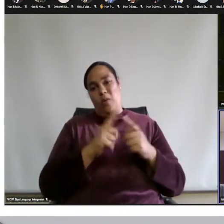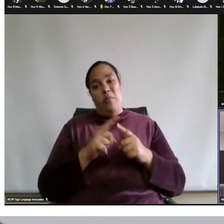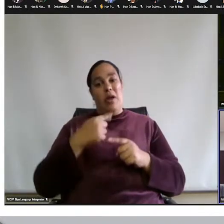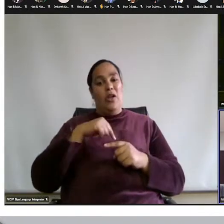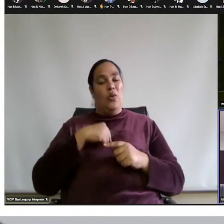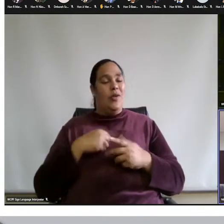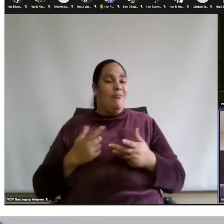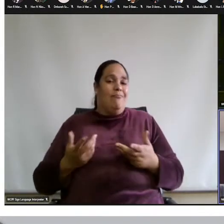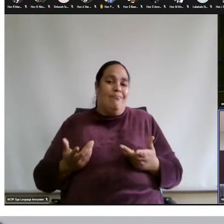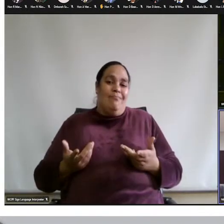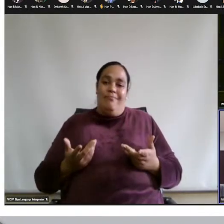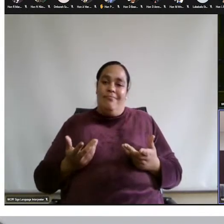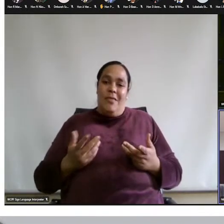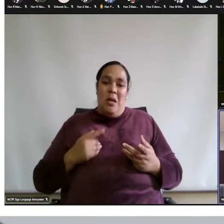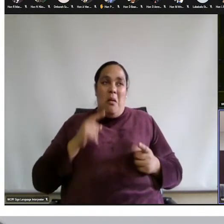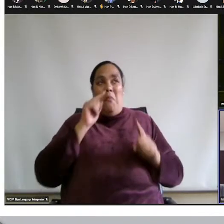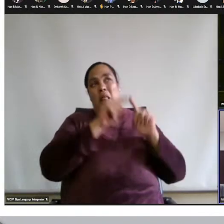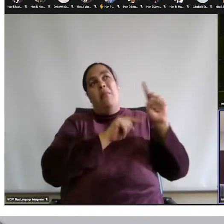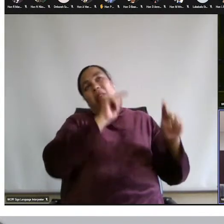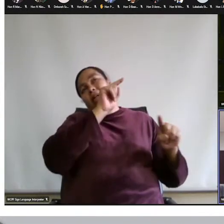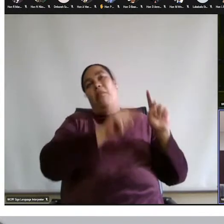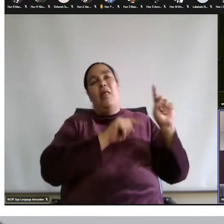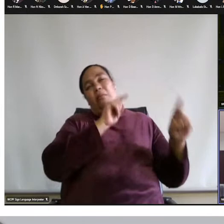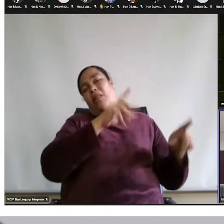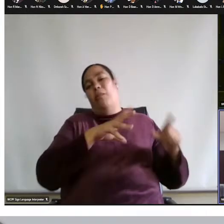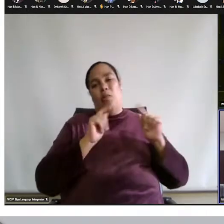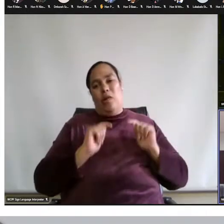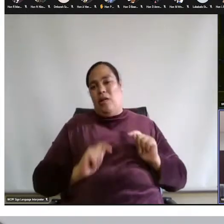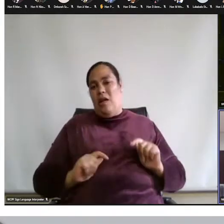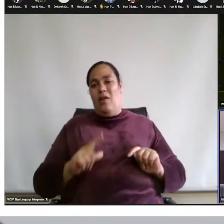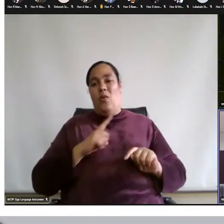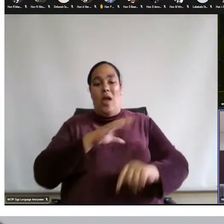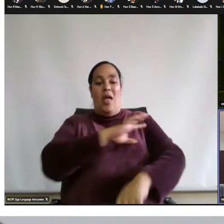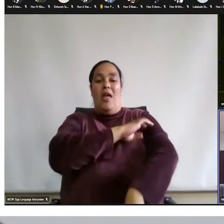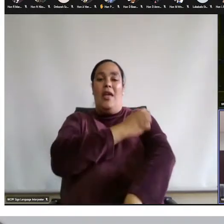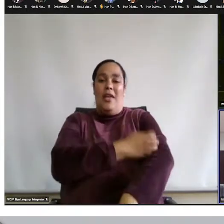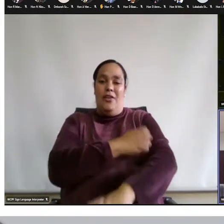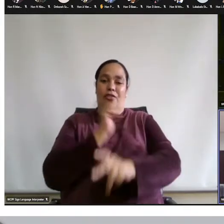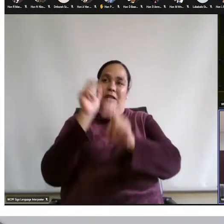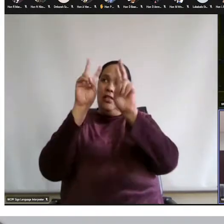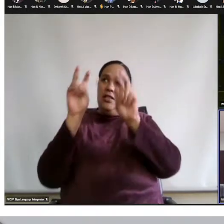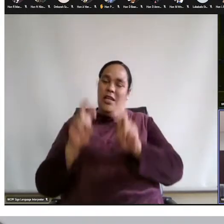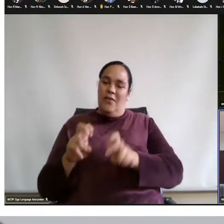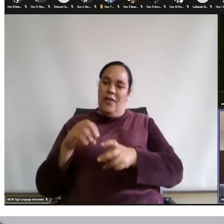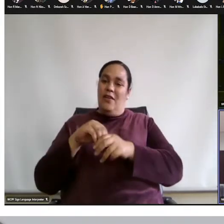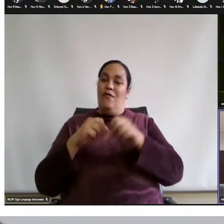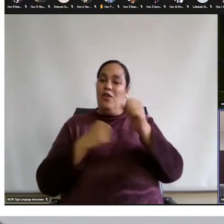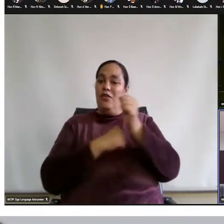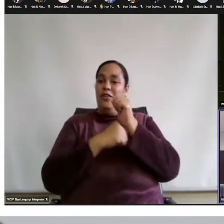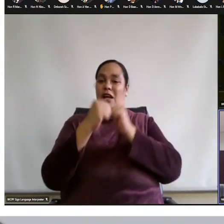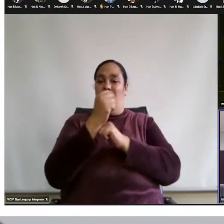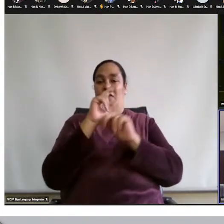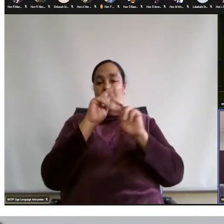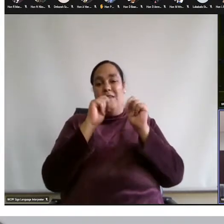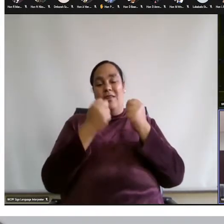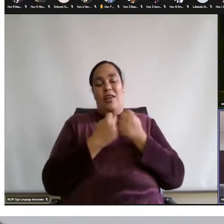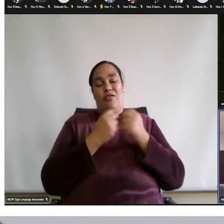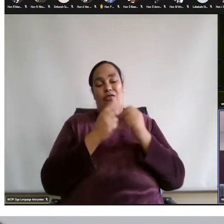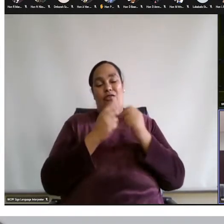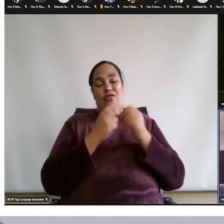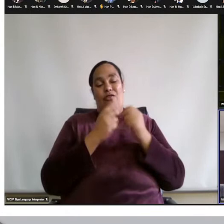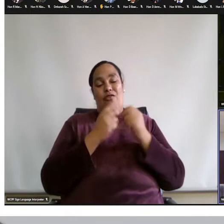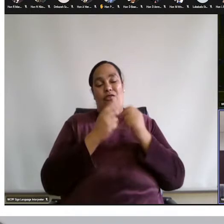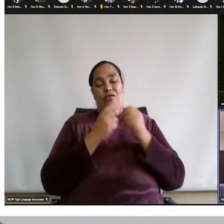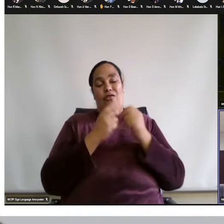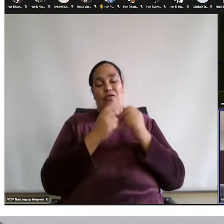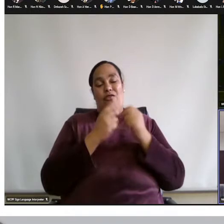beyond blaming the National Government, because energy is ESCOM, infrastructure is the National Department of